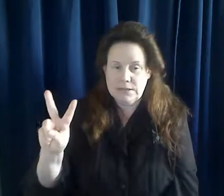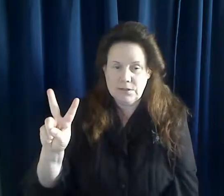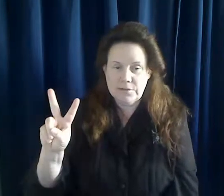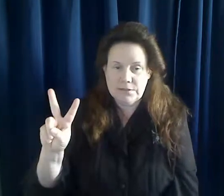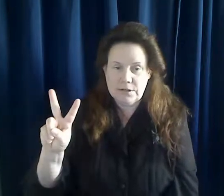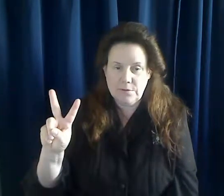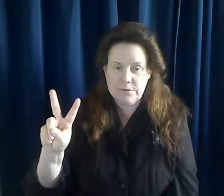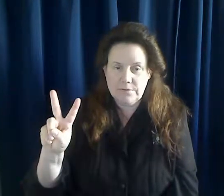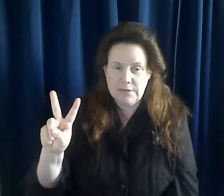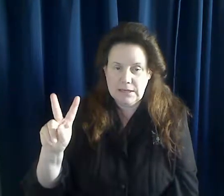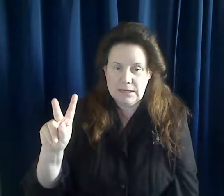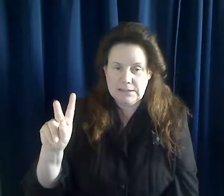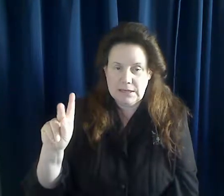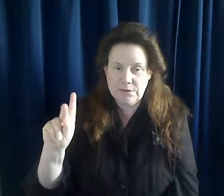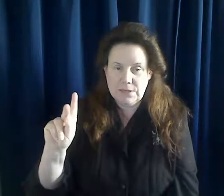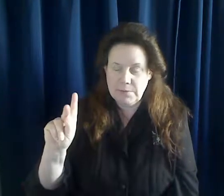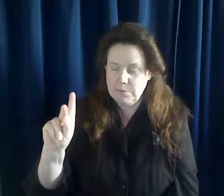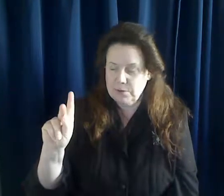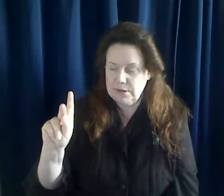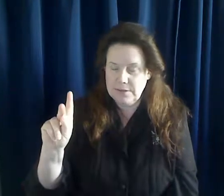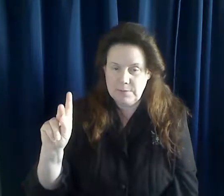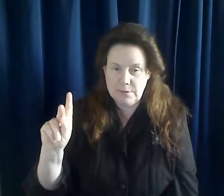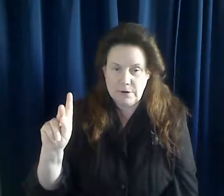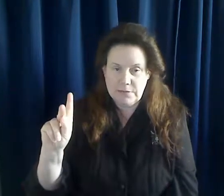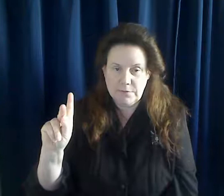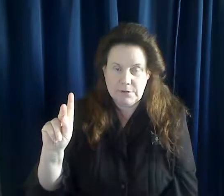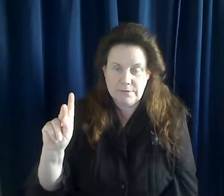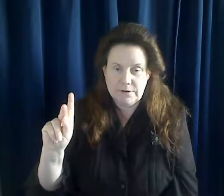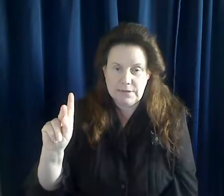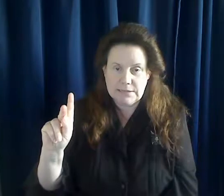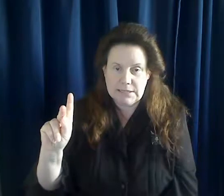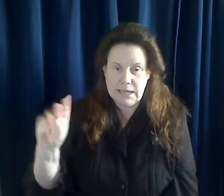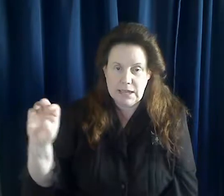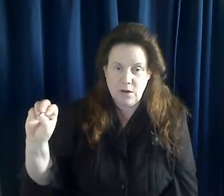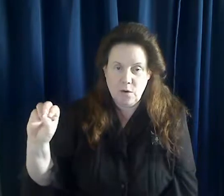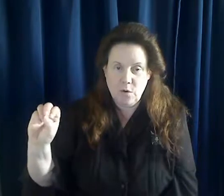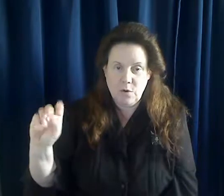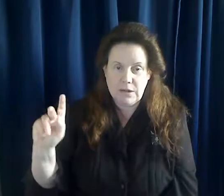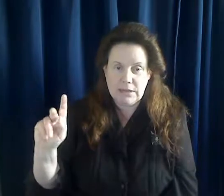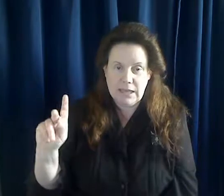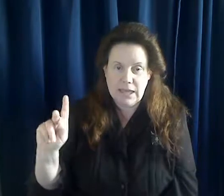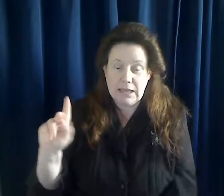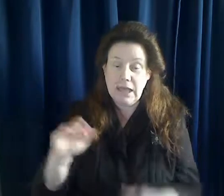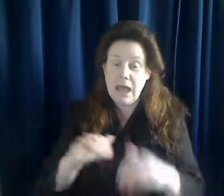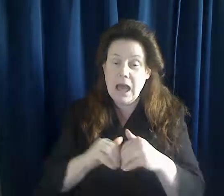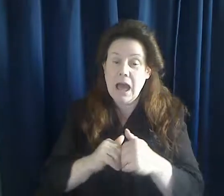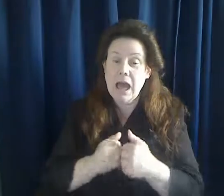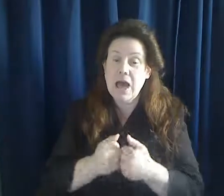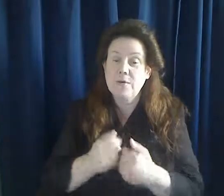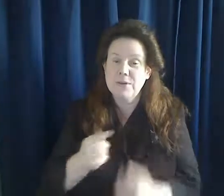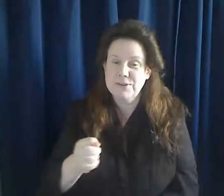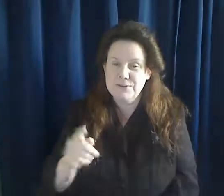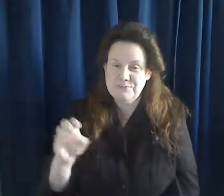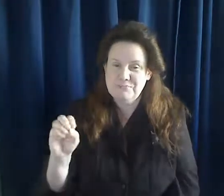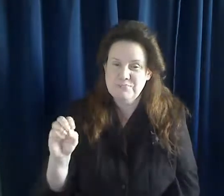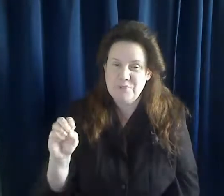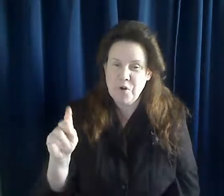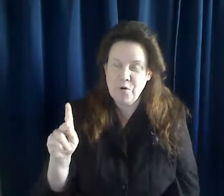So if you start with a V and take your thumb and put it on the middle part of your middle finger, that's a K. Okay. How are you?